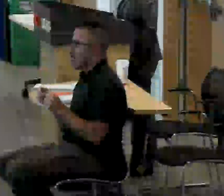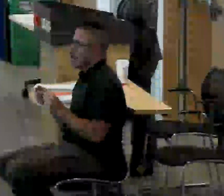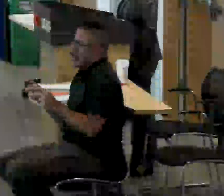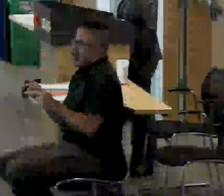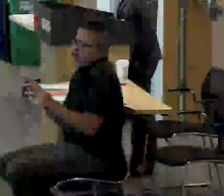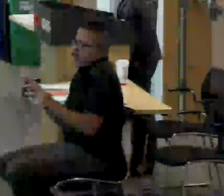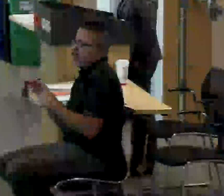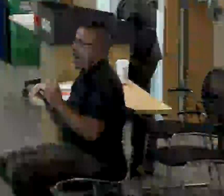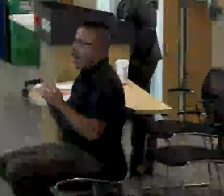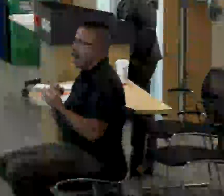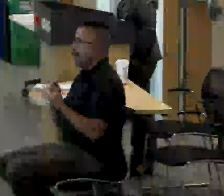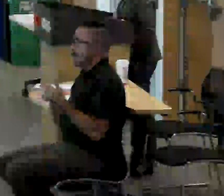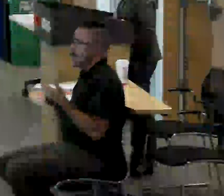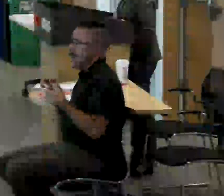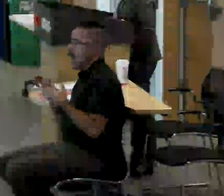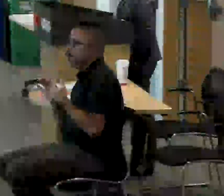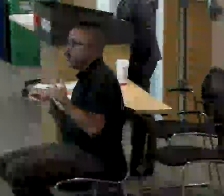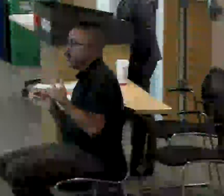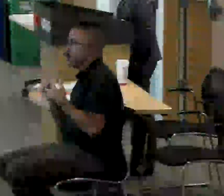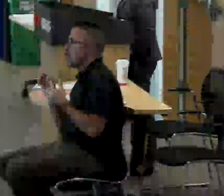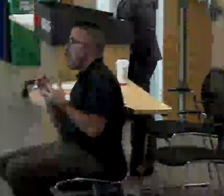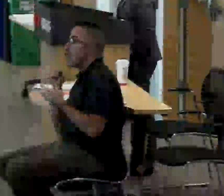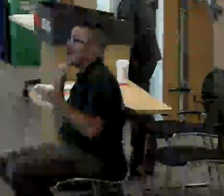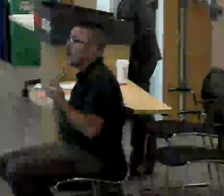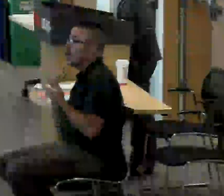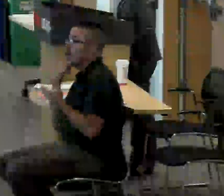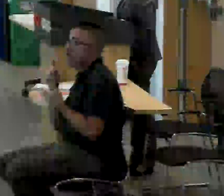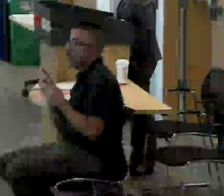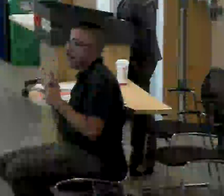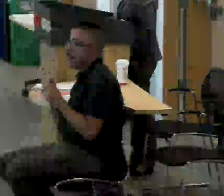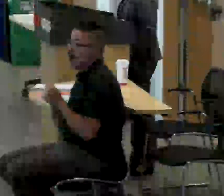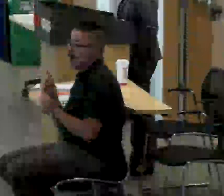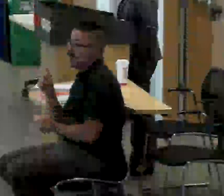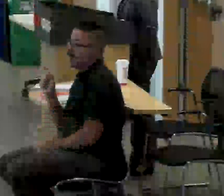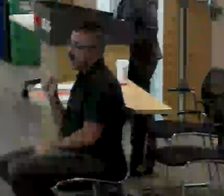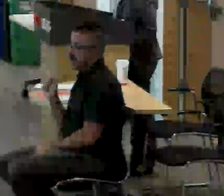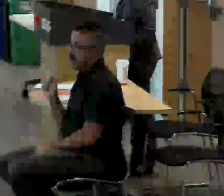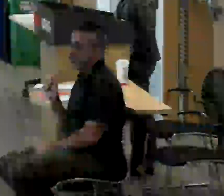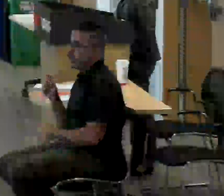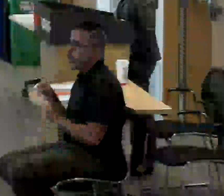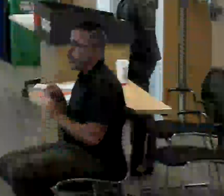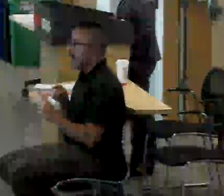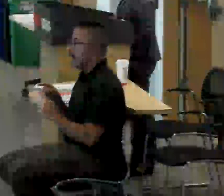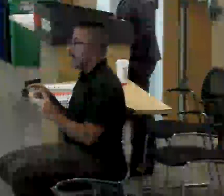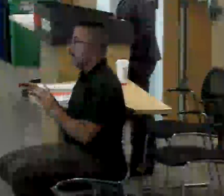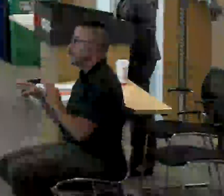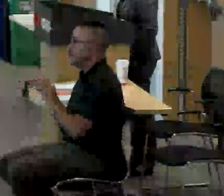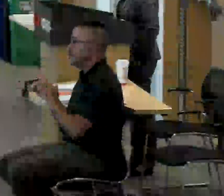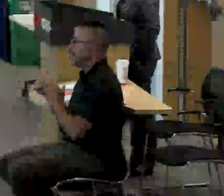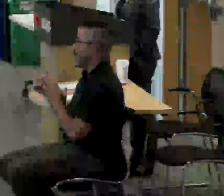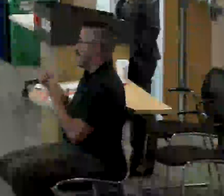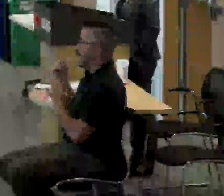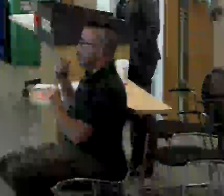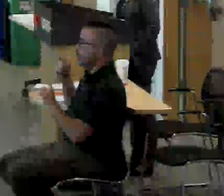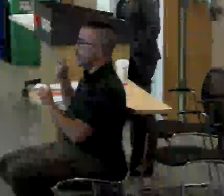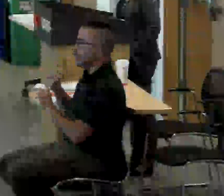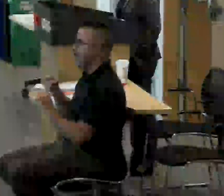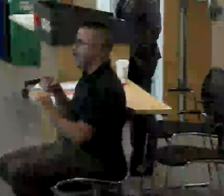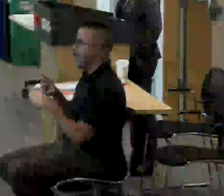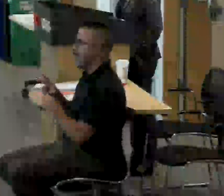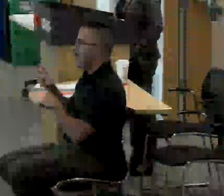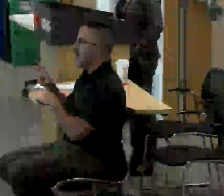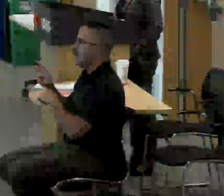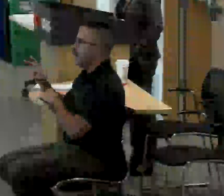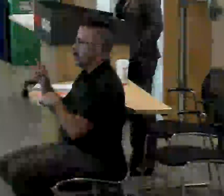opportunity, all of these options are good for people with disabilities when choosing this specific investment tool. And it should